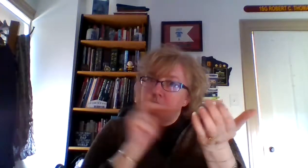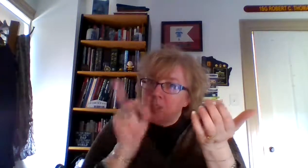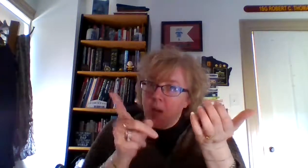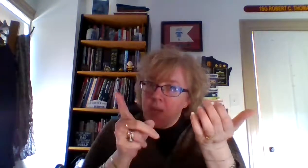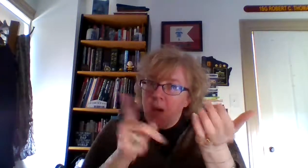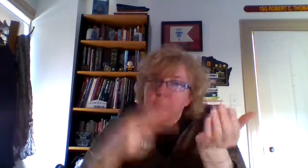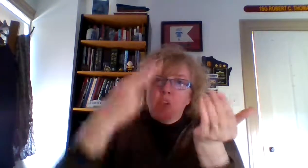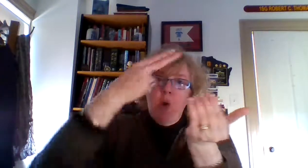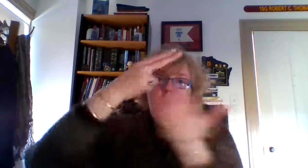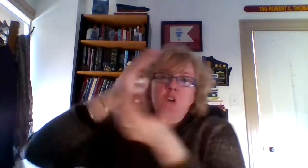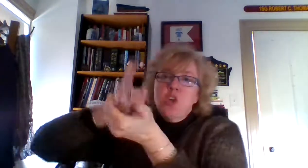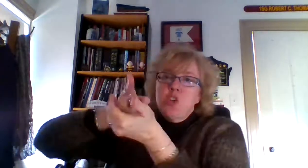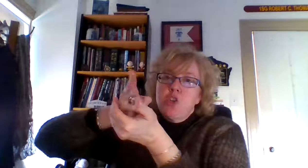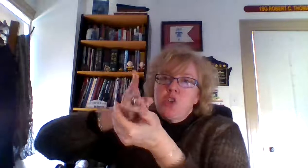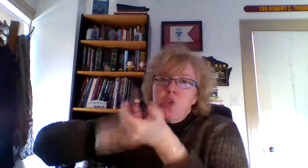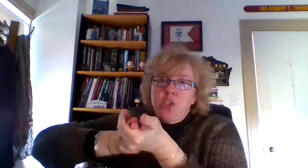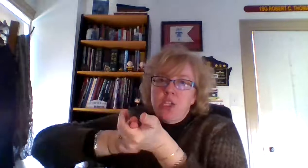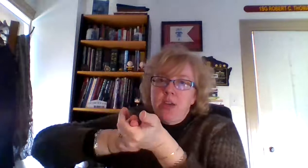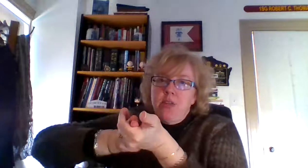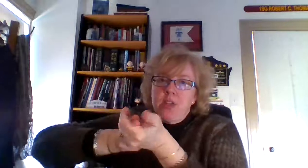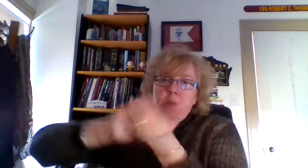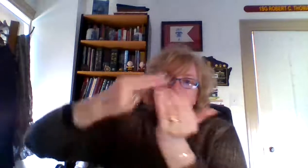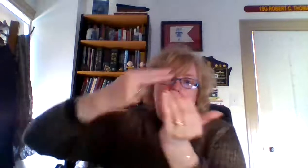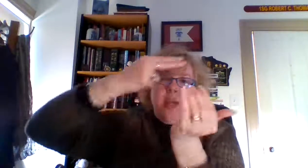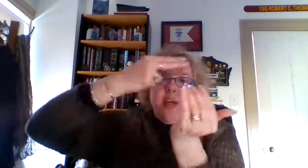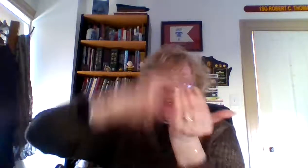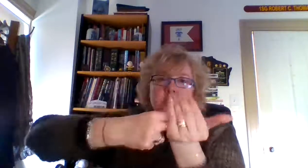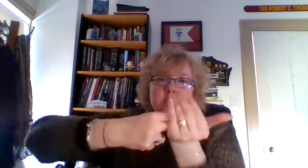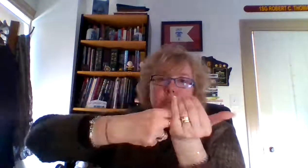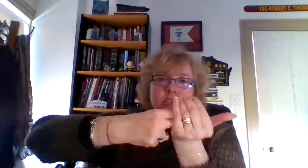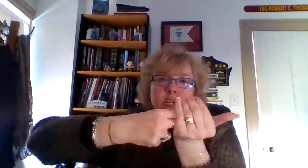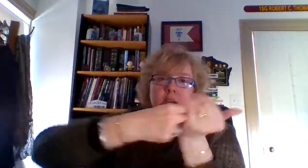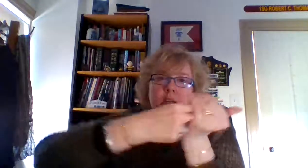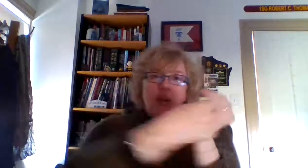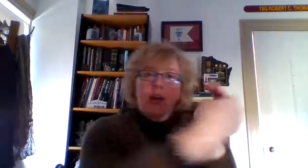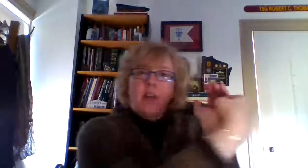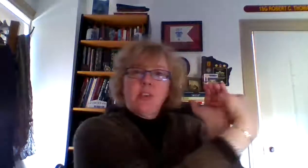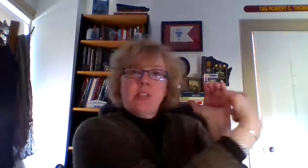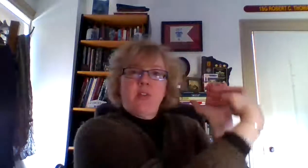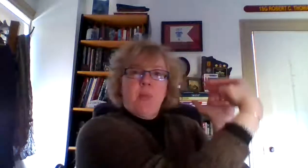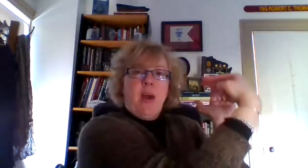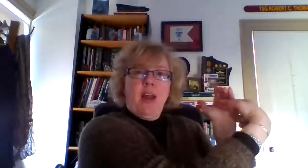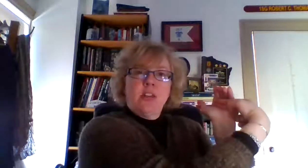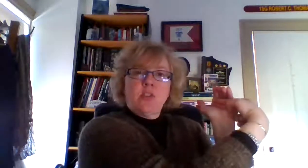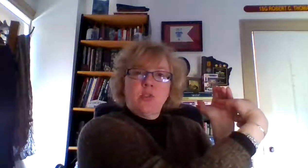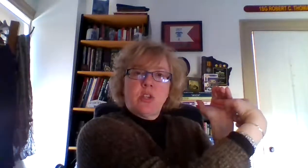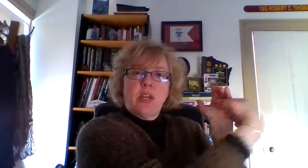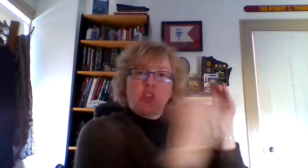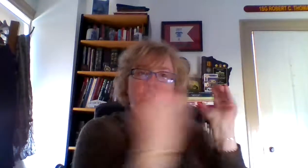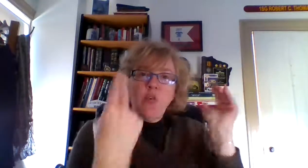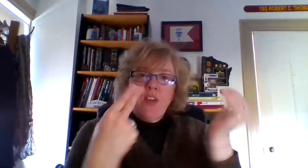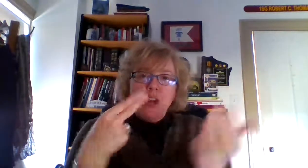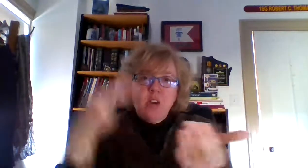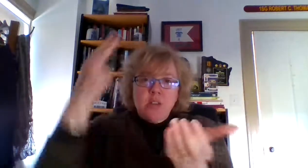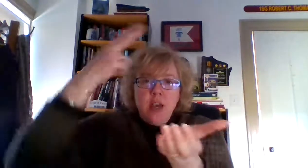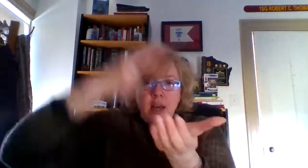is coming up. So sushi this way, sushi, if you can see it from behind, sushi, it's 2 fingers